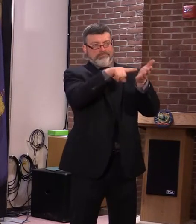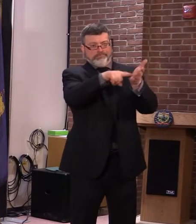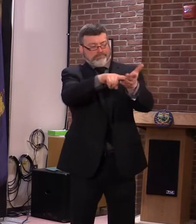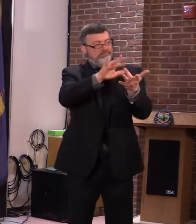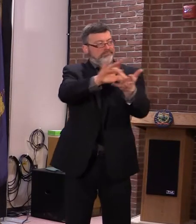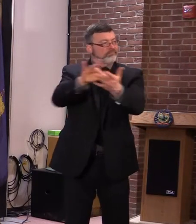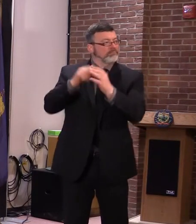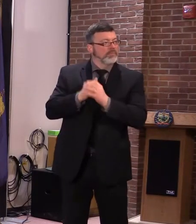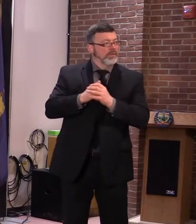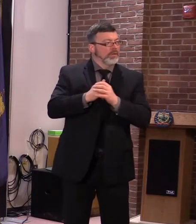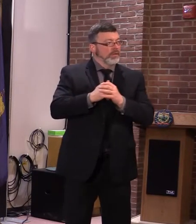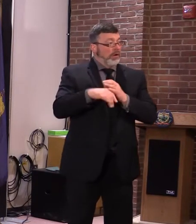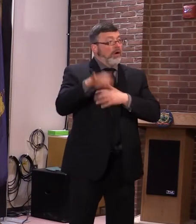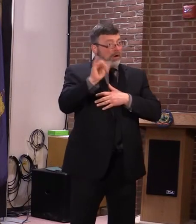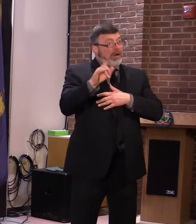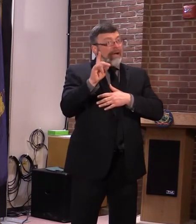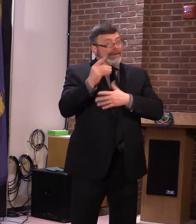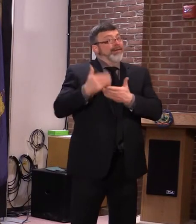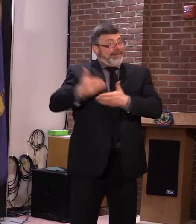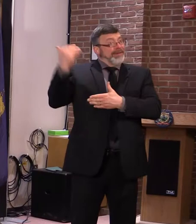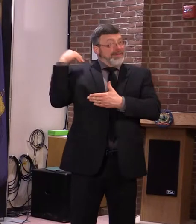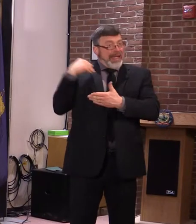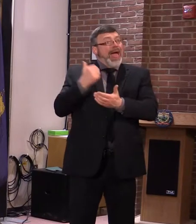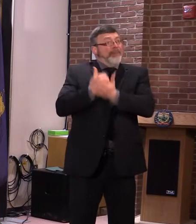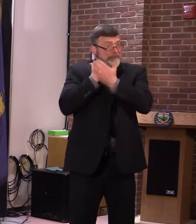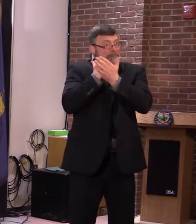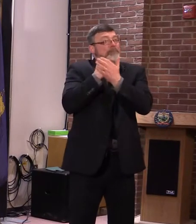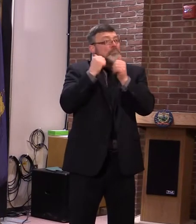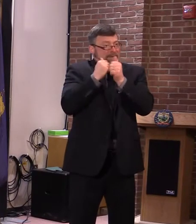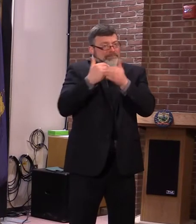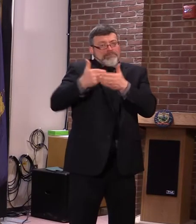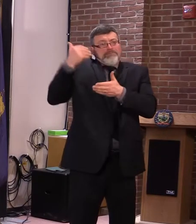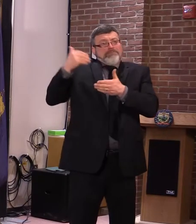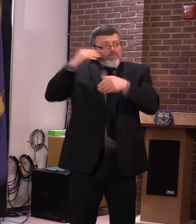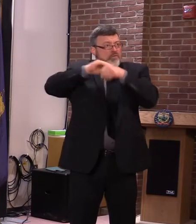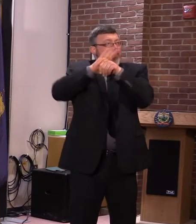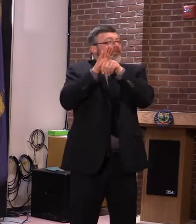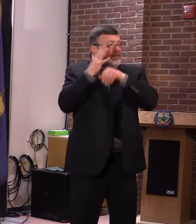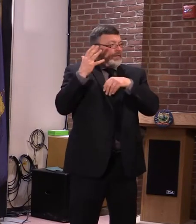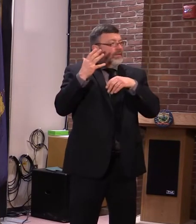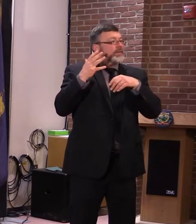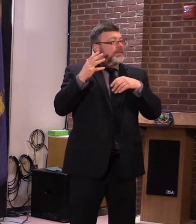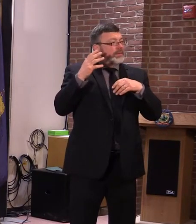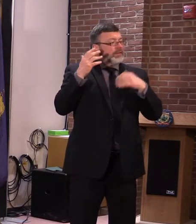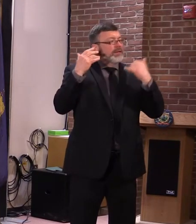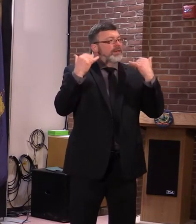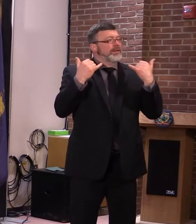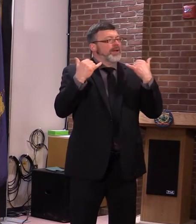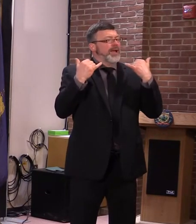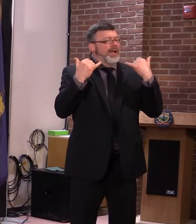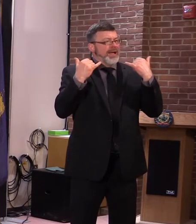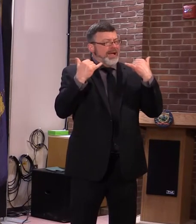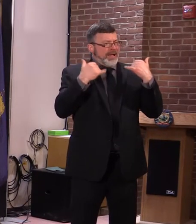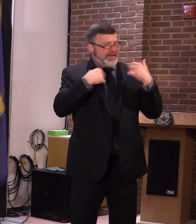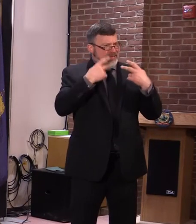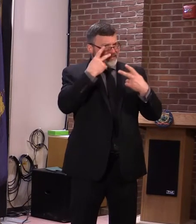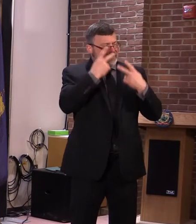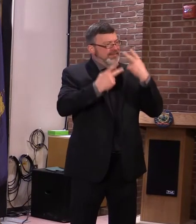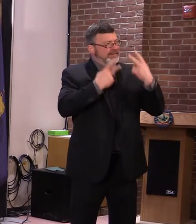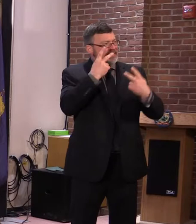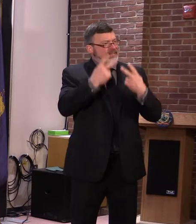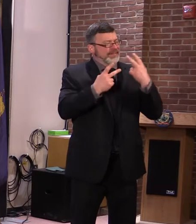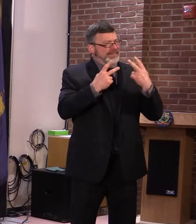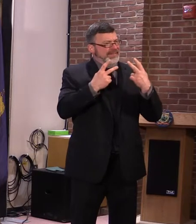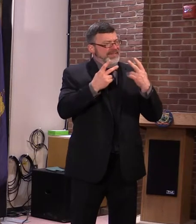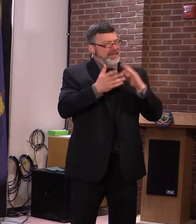But traditional contact tracing done by health officials is less effective with the more transmissible Omicron variant. And